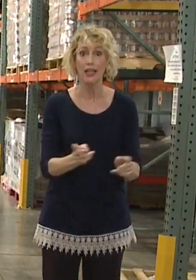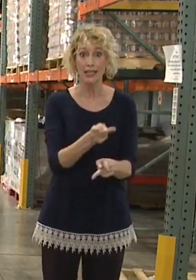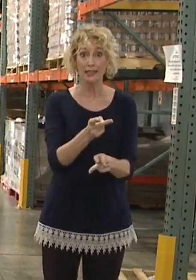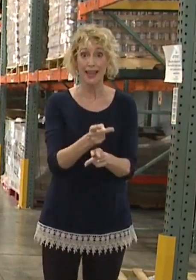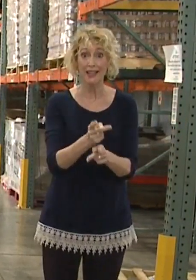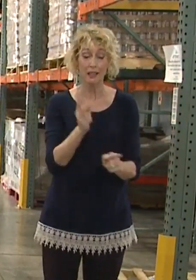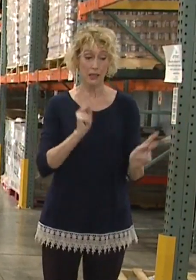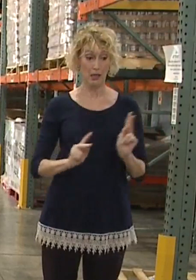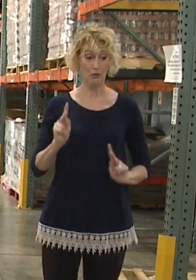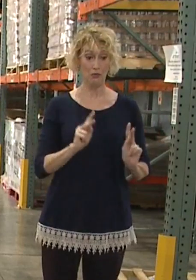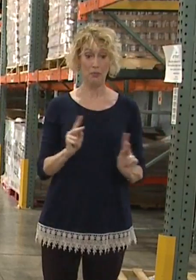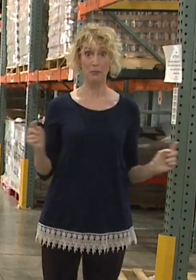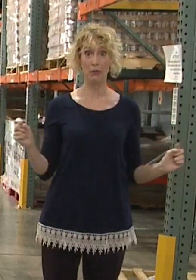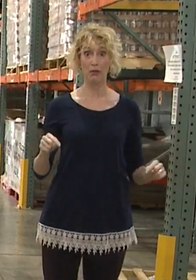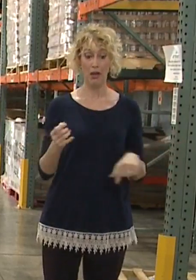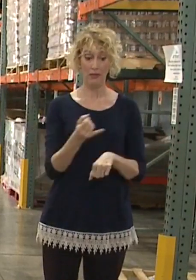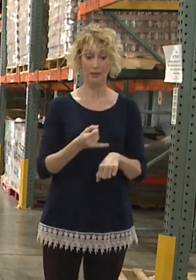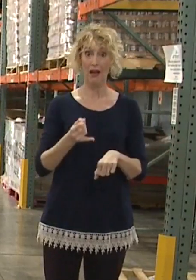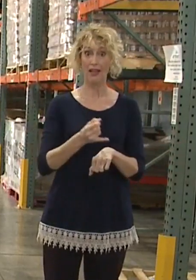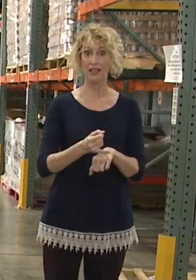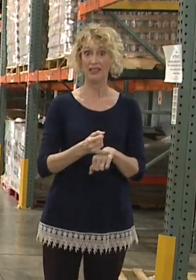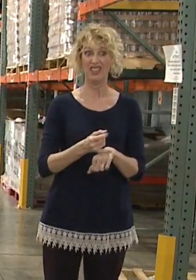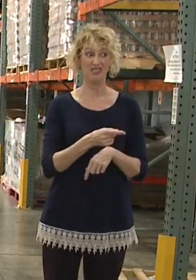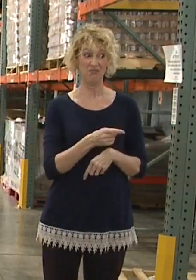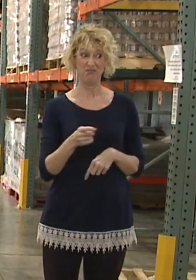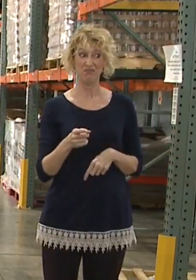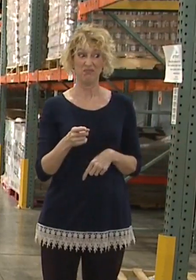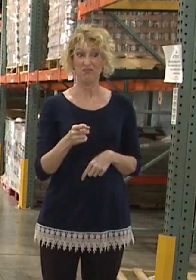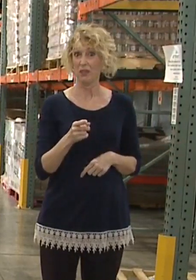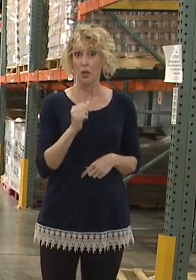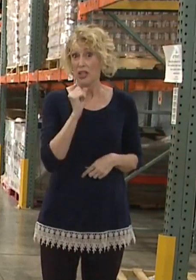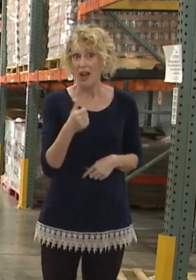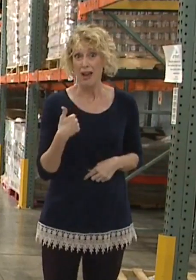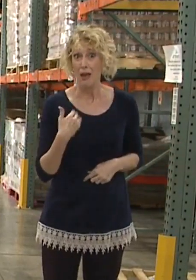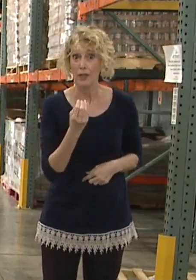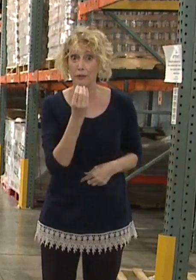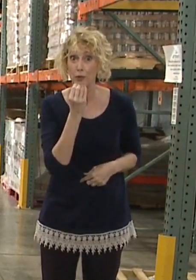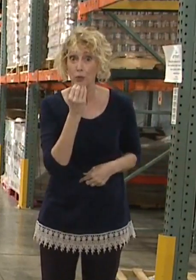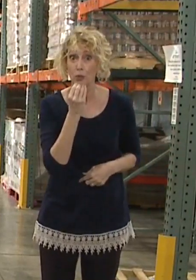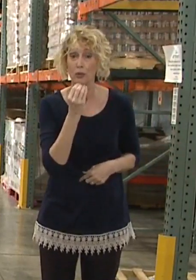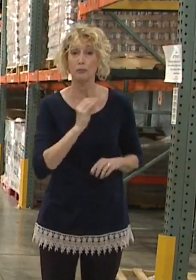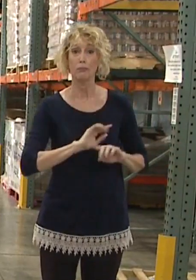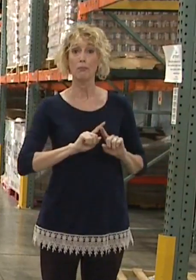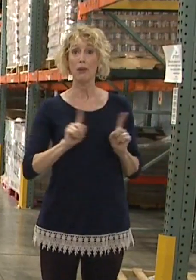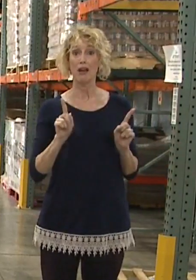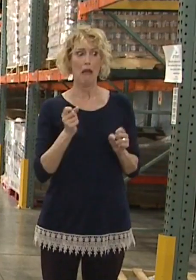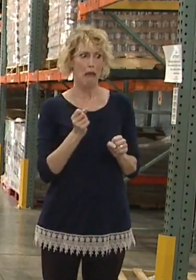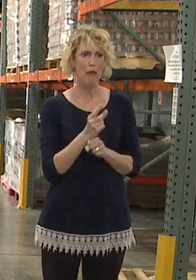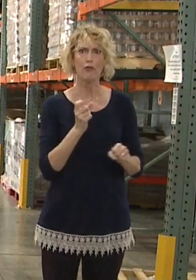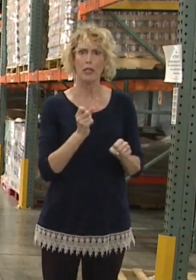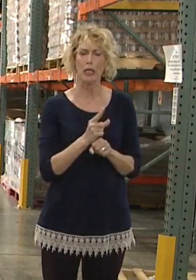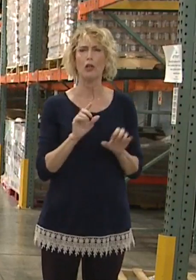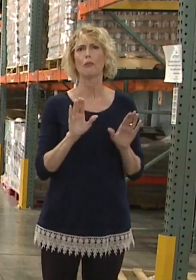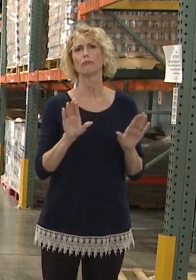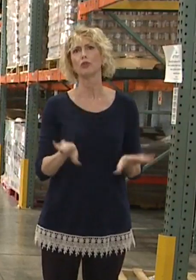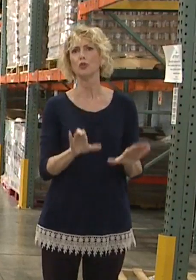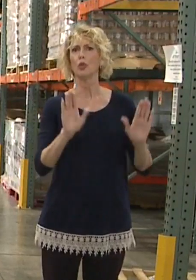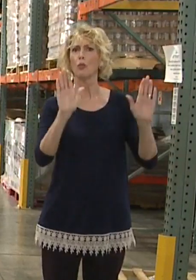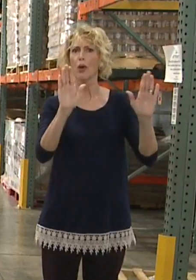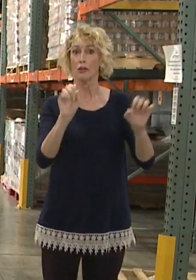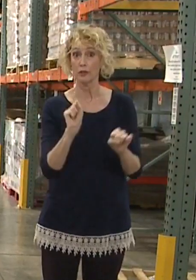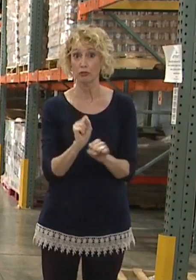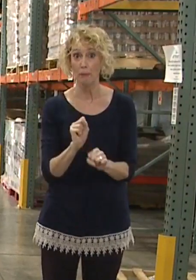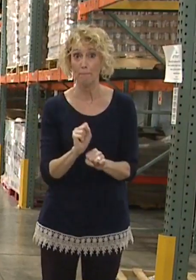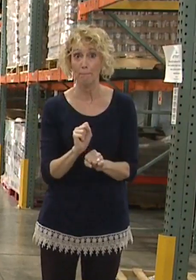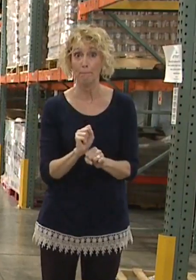this island who otherwise would not have food. And they do an incredible job every year, year in and year out. And without